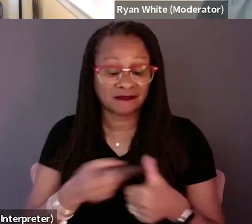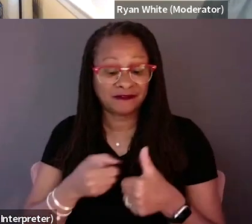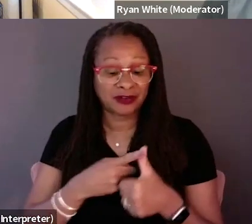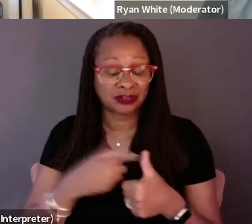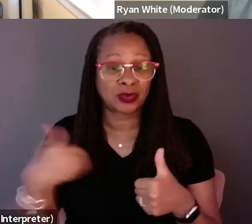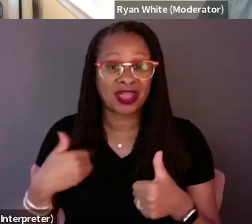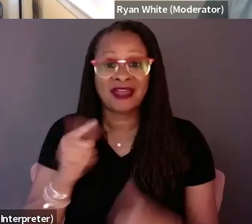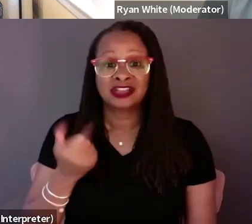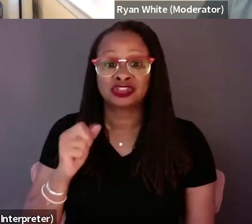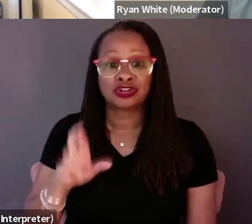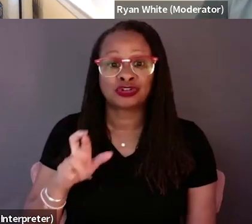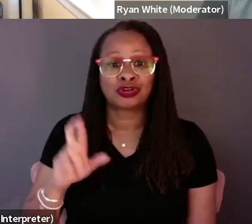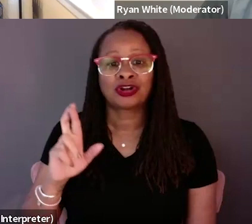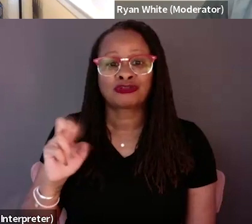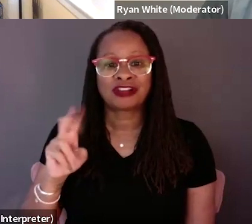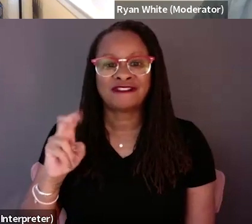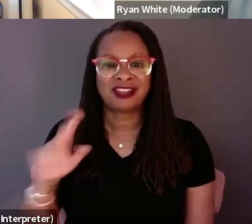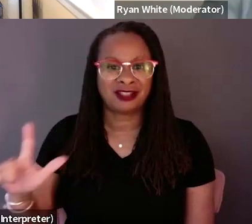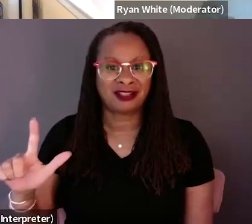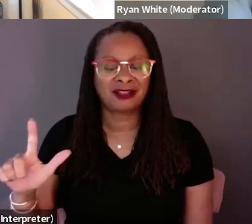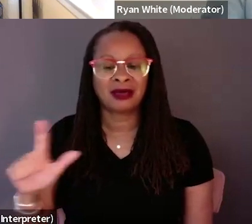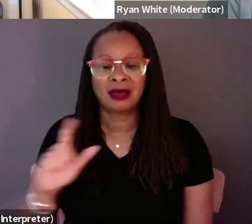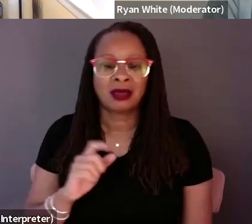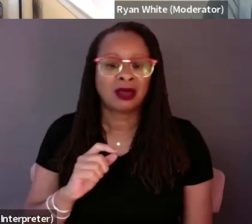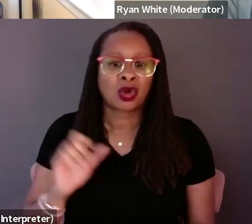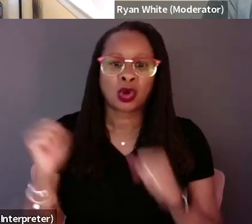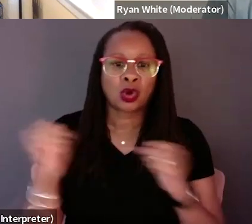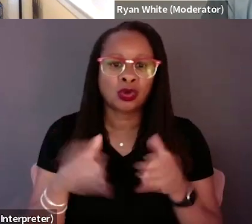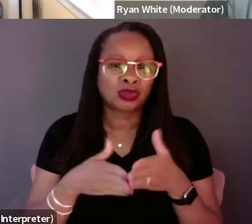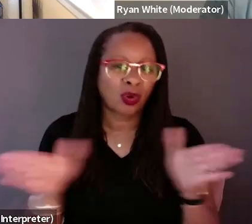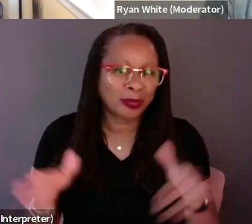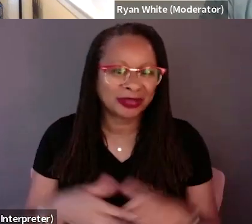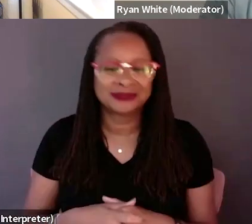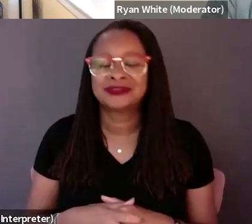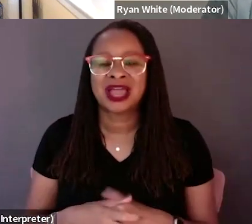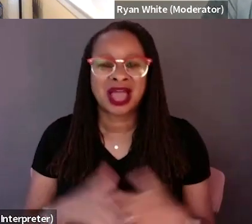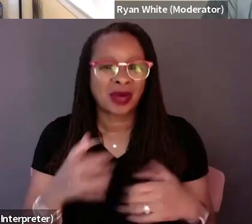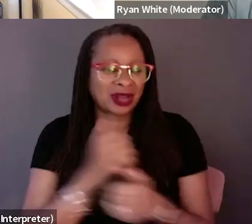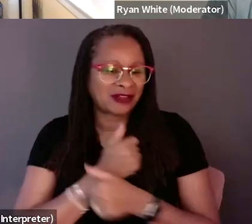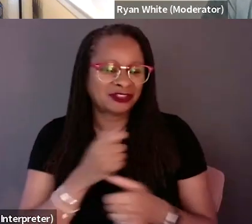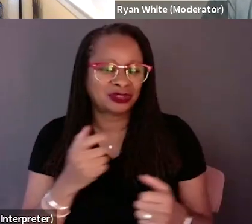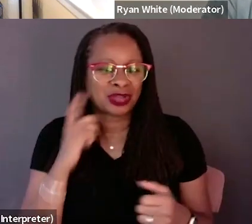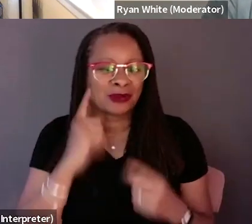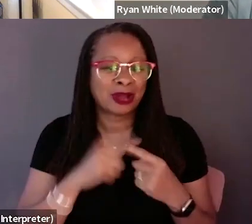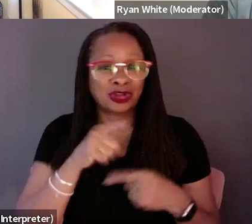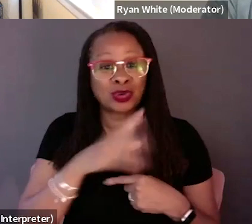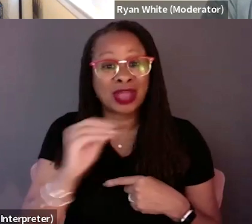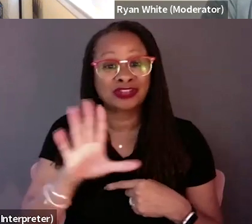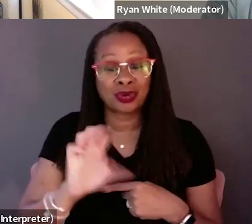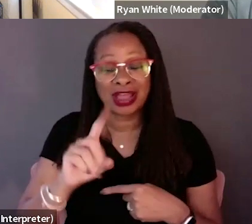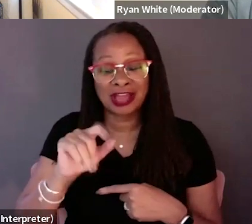there's obviously the gender reveal, cold open, and I would love to hear about you and your editor's